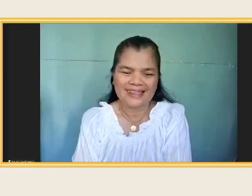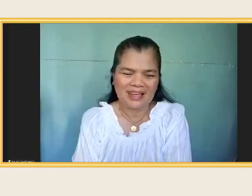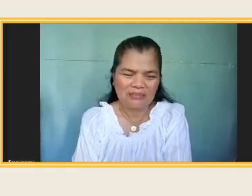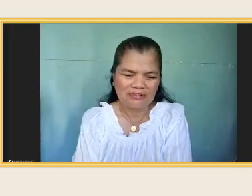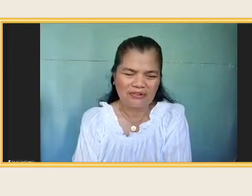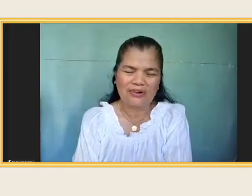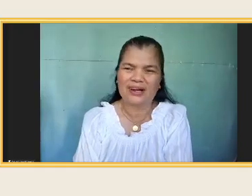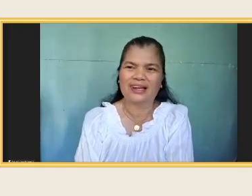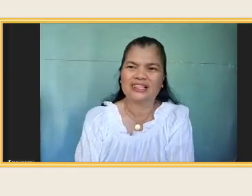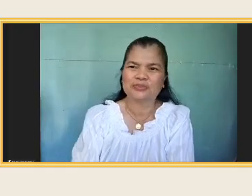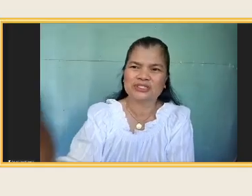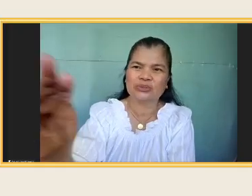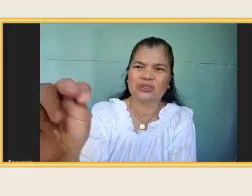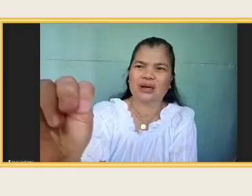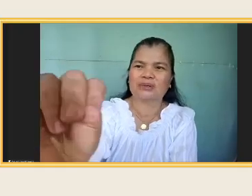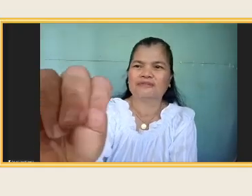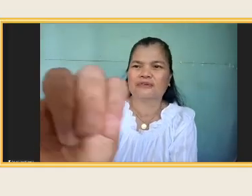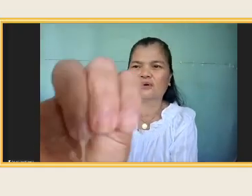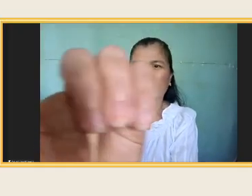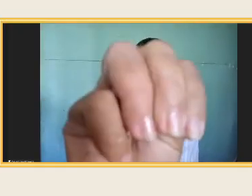Nakuha na. Number 4. Let's proceed with number 4.